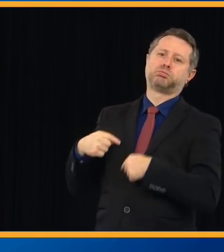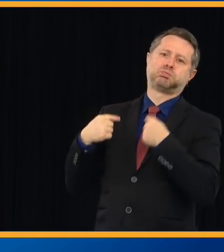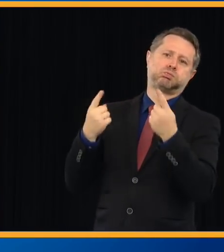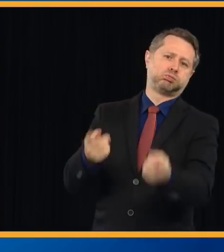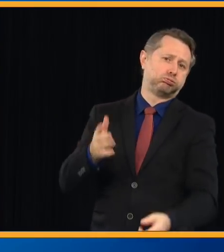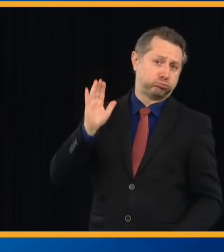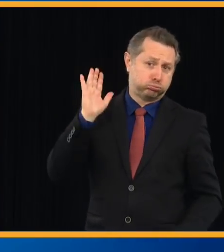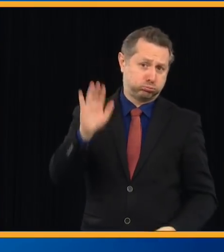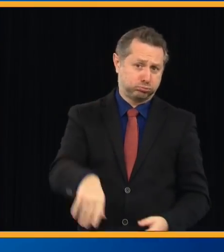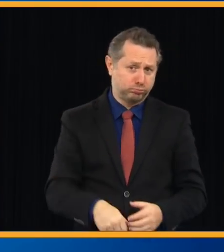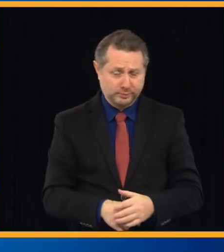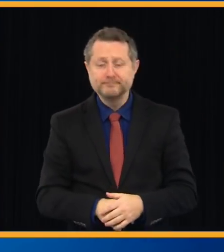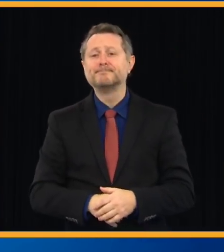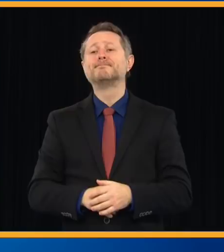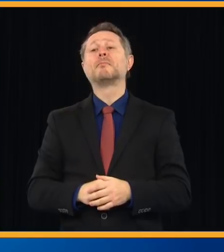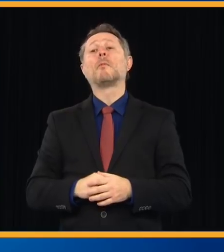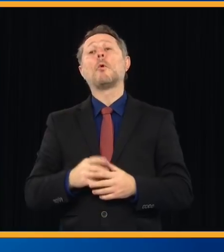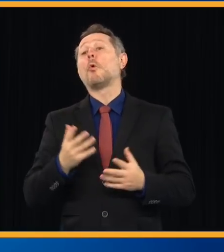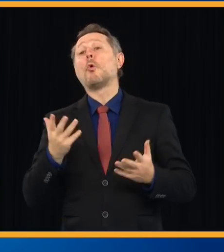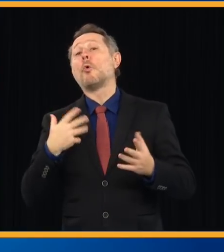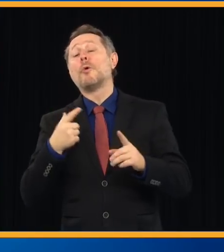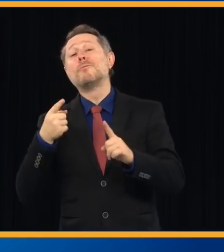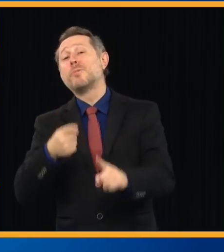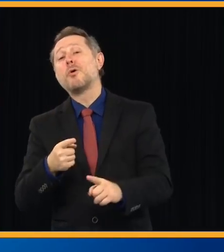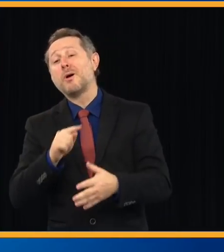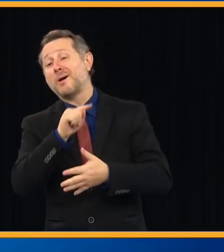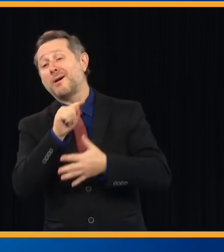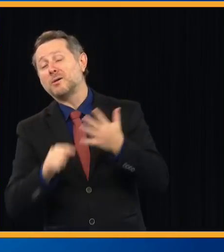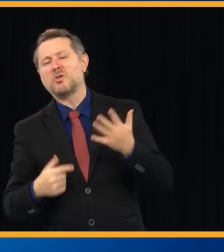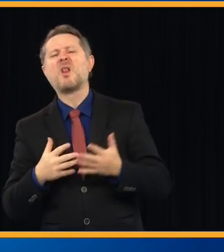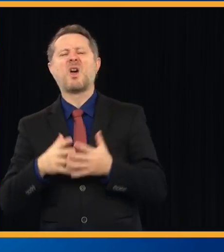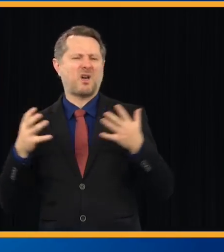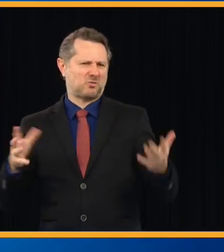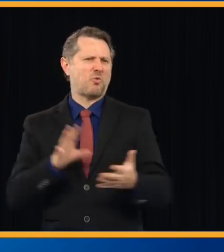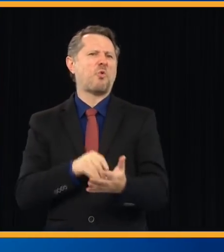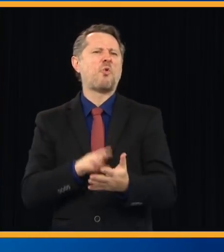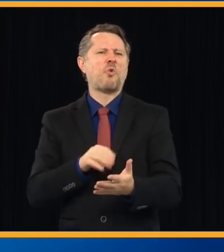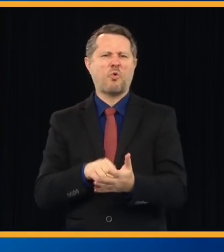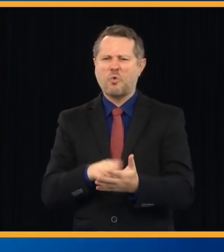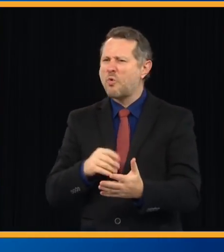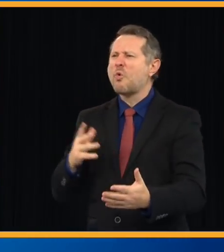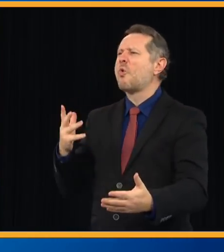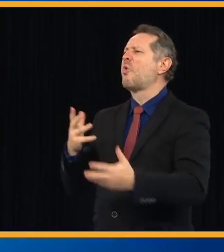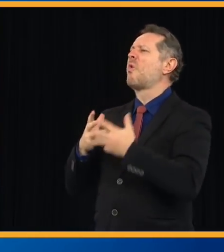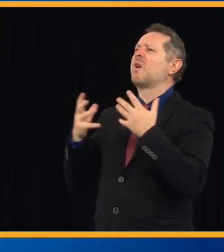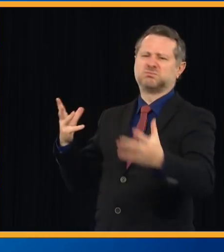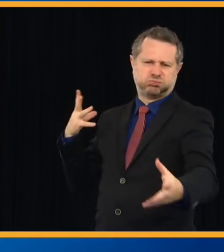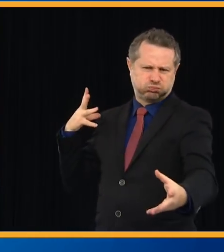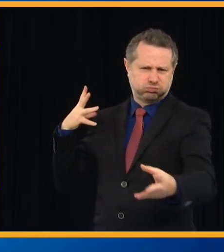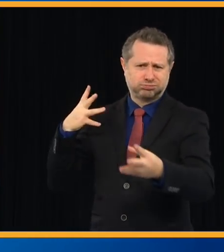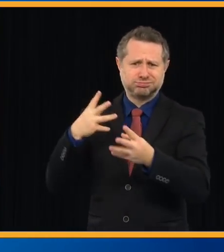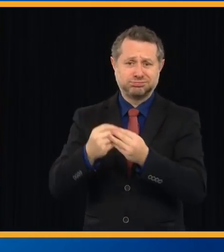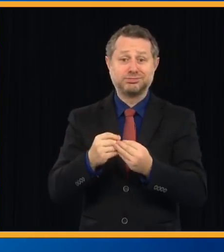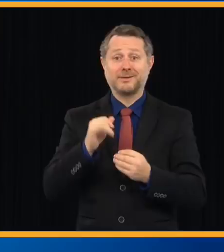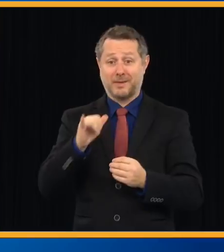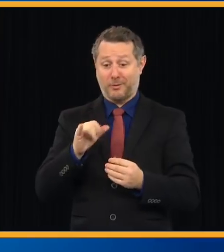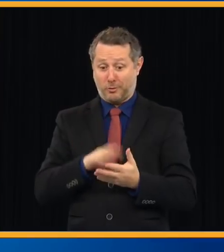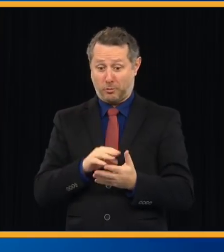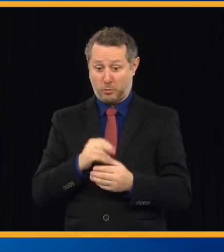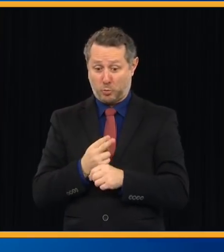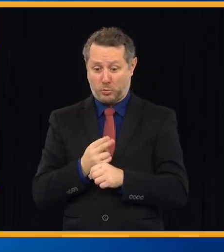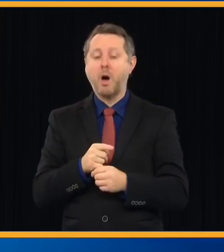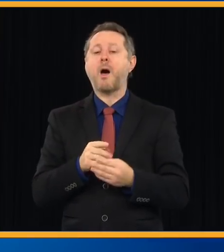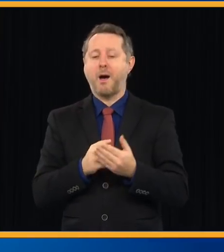system. So there'll be a lot to learn from this, which we will learn, and we will be the better for. I believe